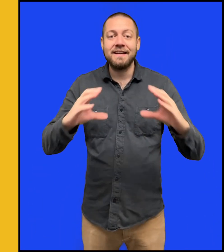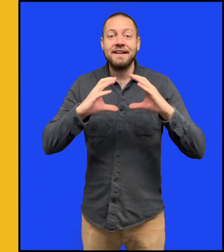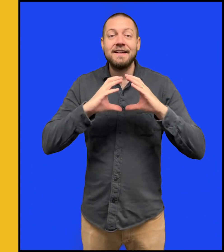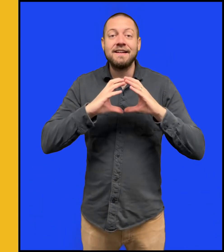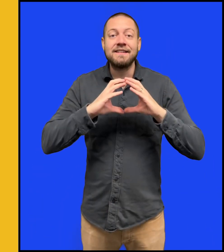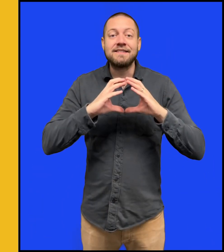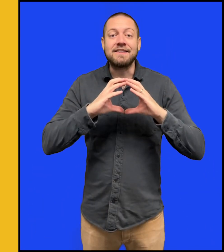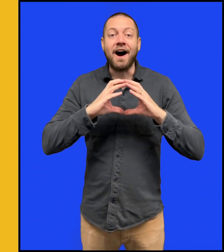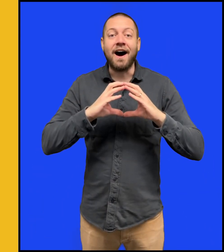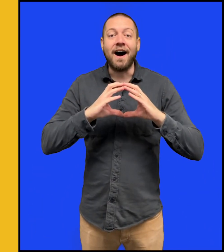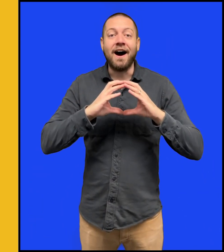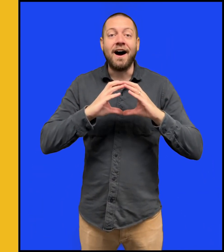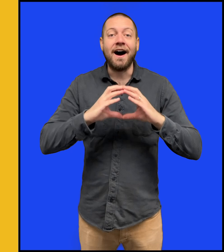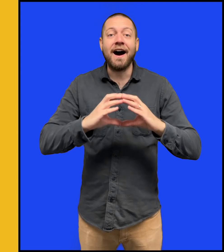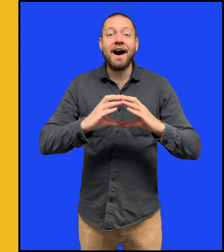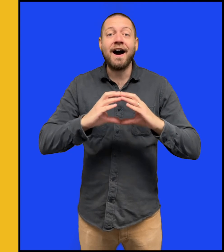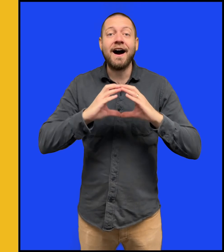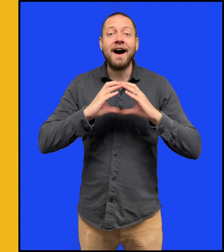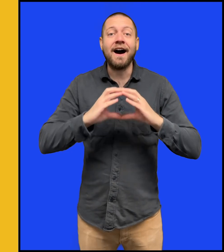say